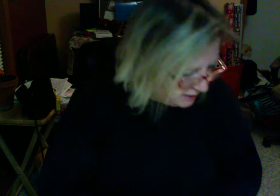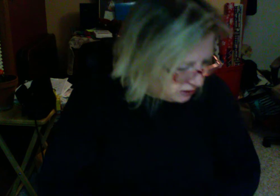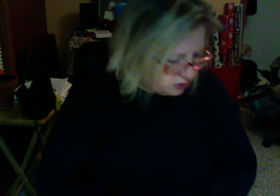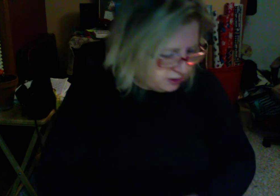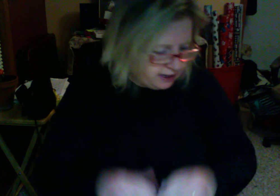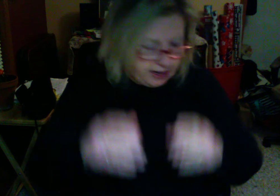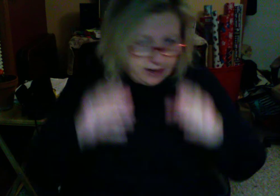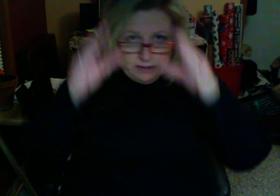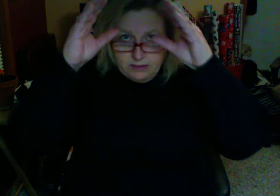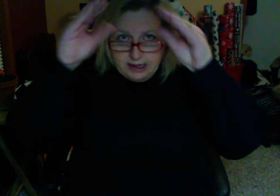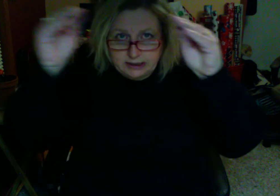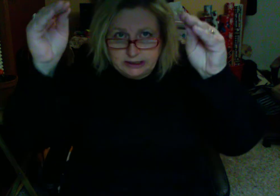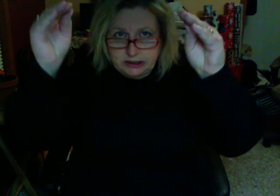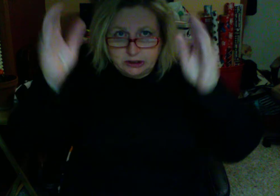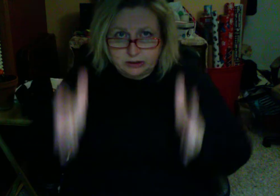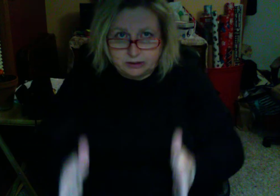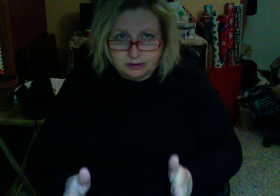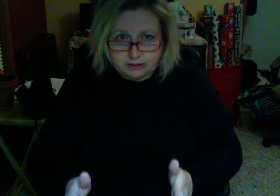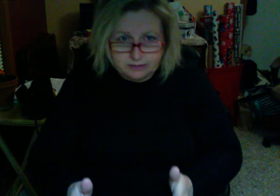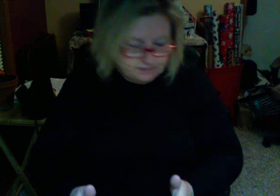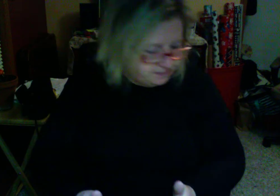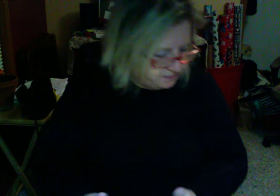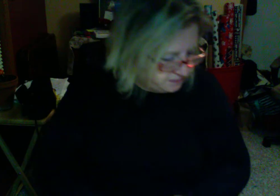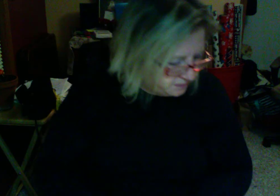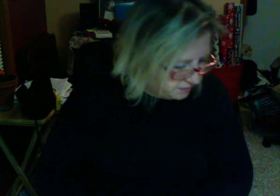Teacher again. We had teacher.